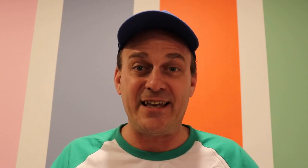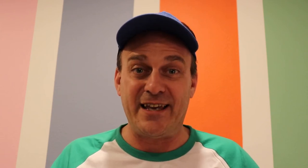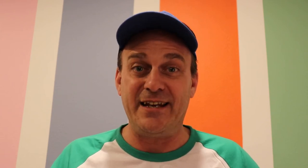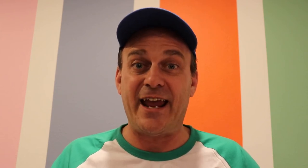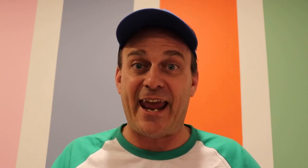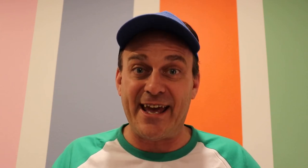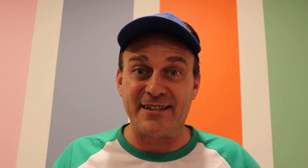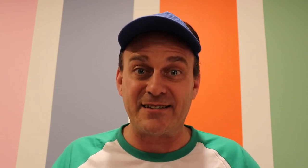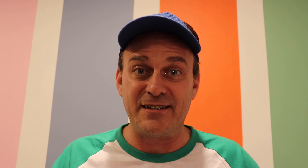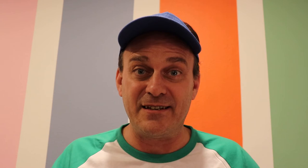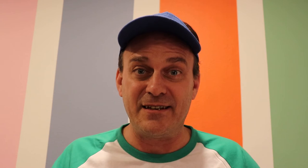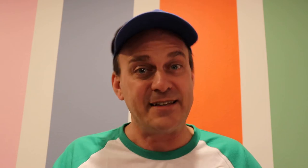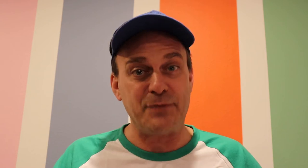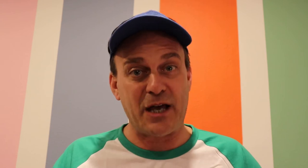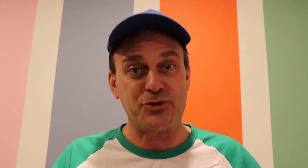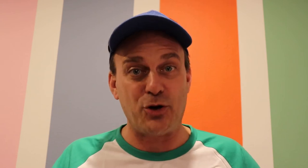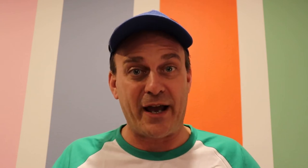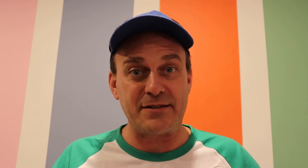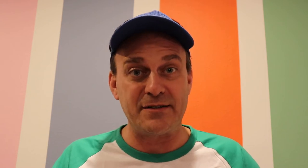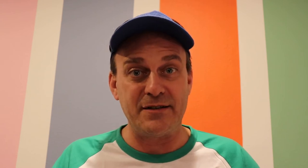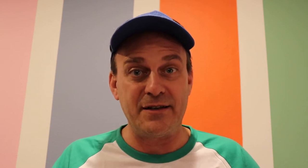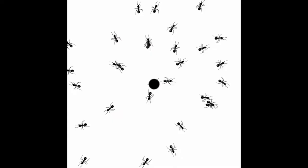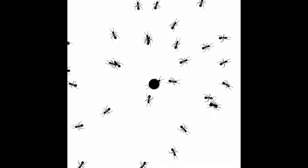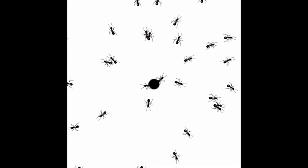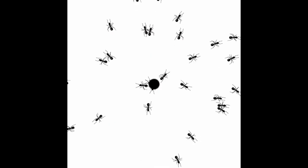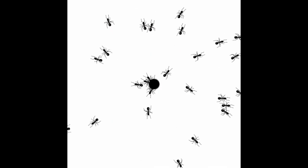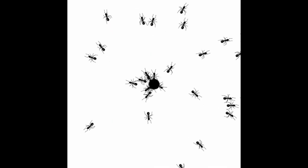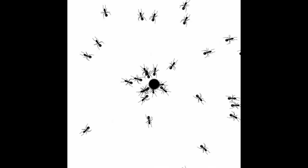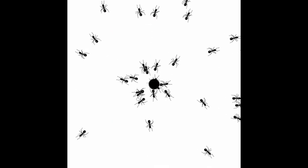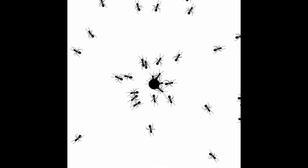likes to eat ants and sometimes termites.